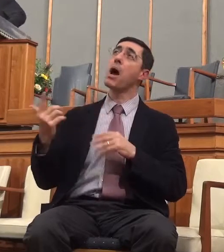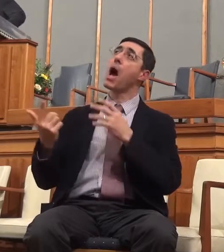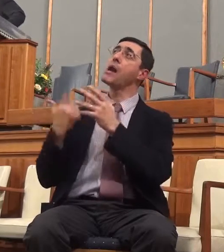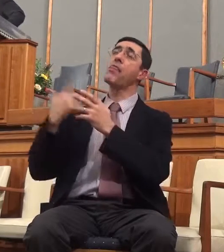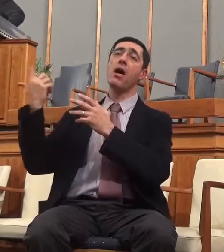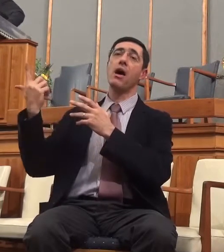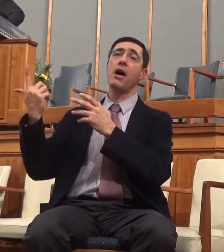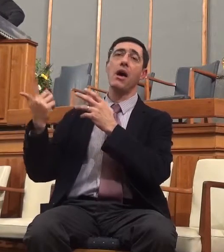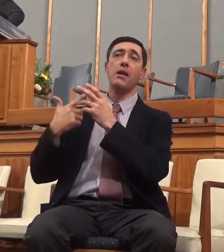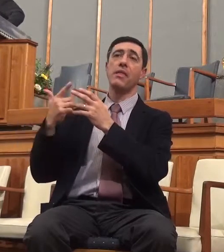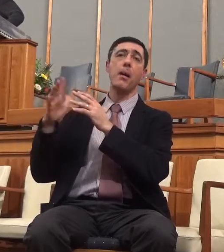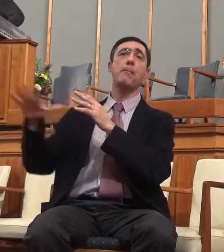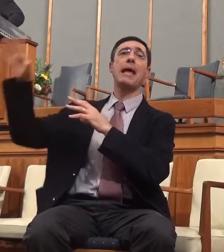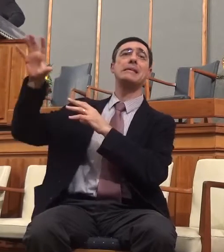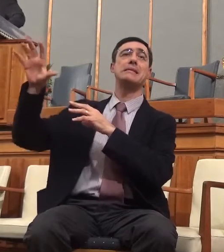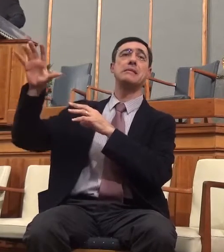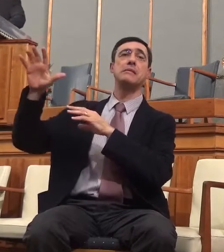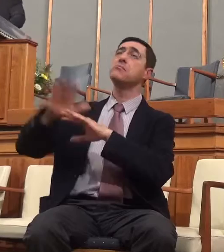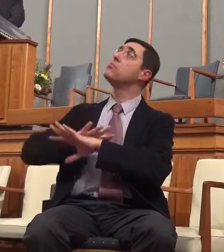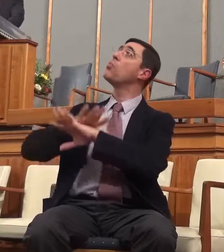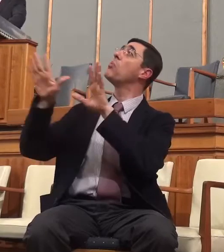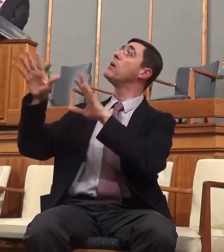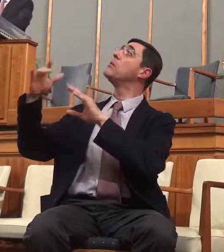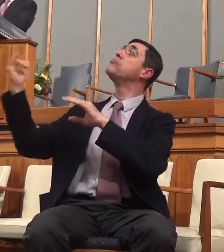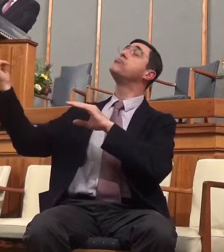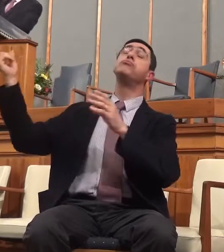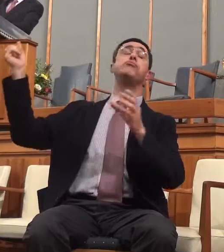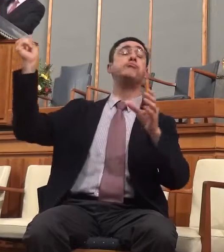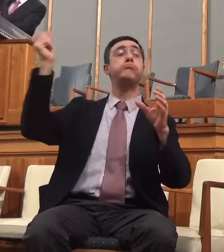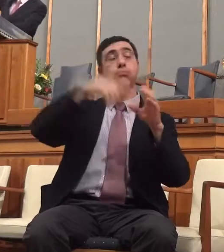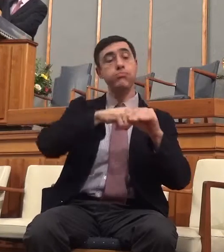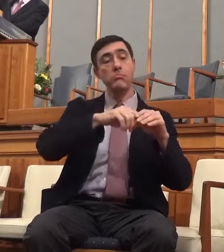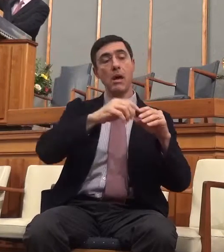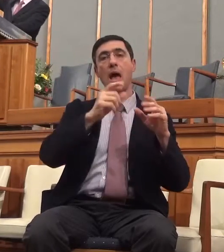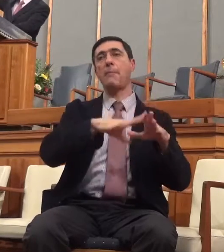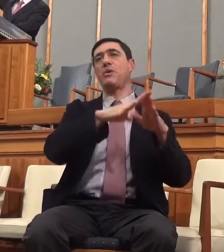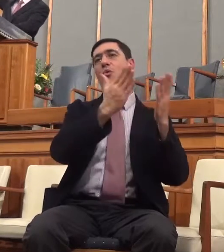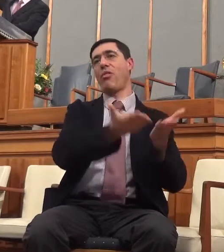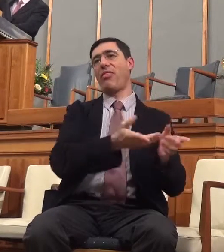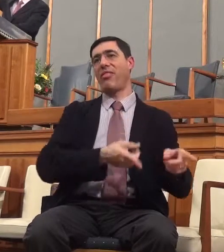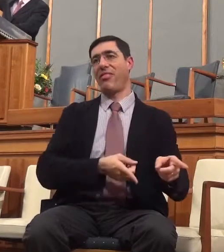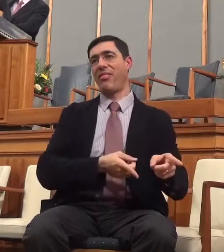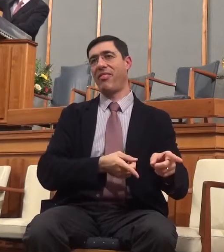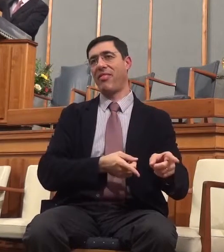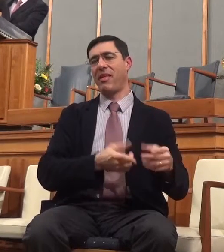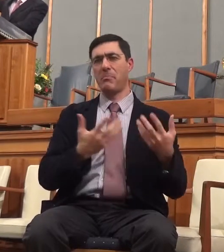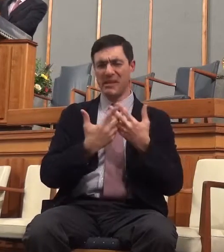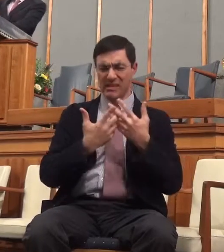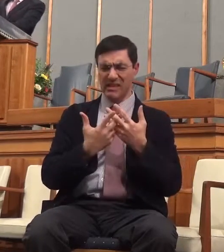anywhere in the solar system. So now they're telling us it started on another constellation unknown to us, unseen by